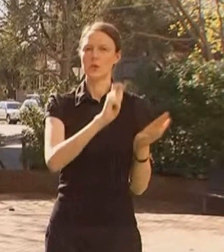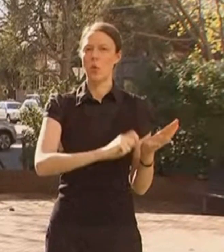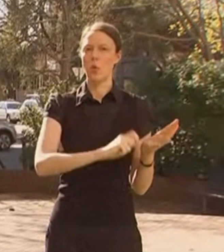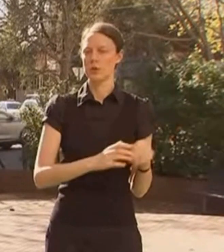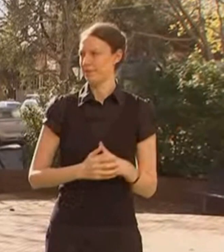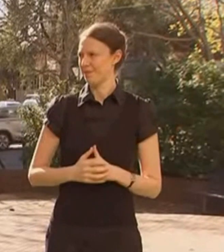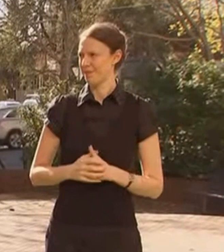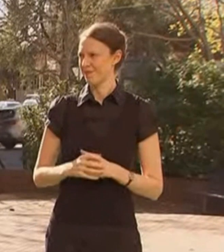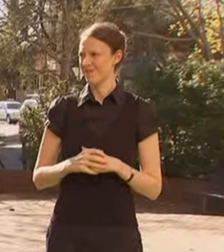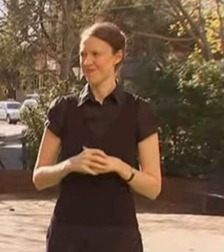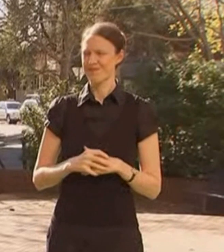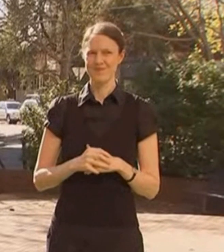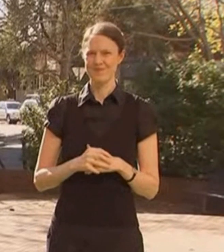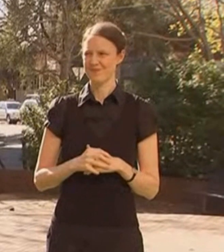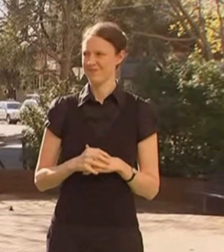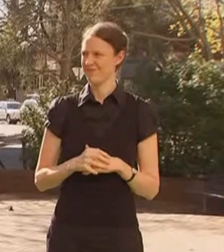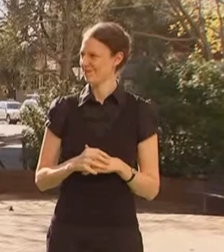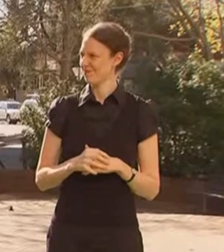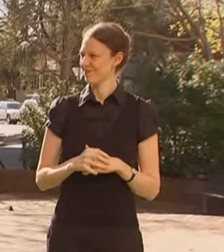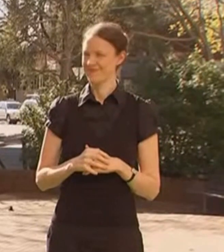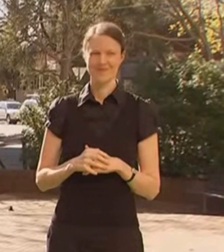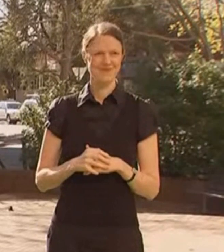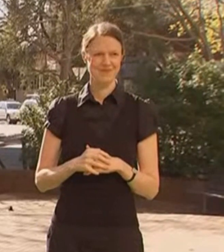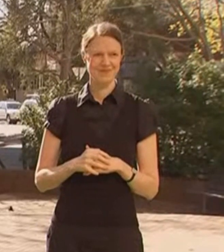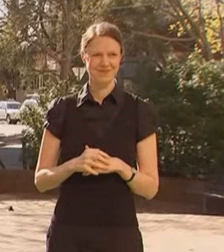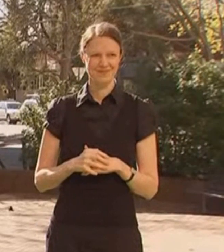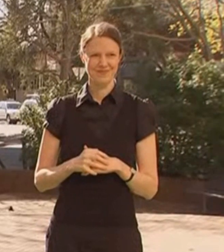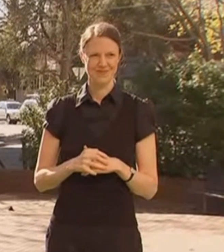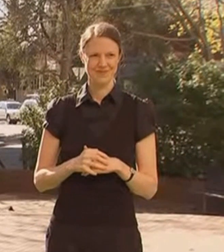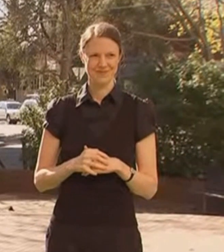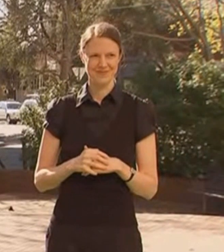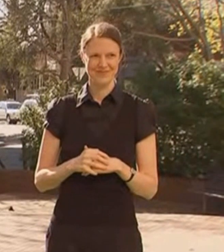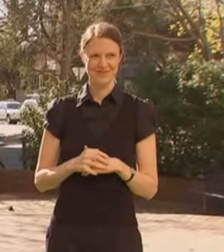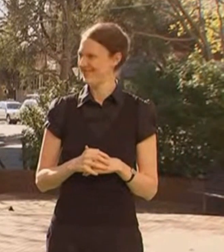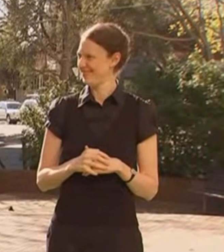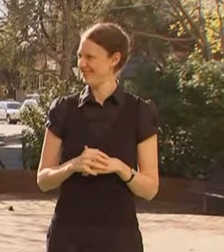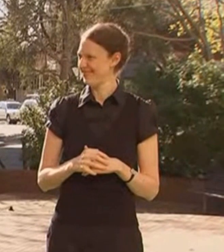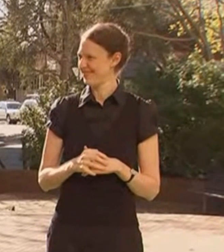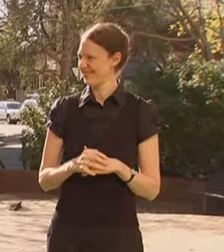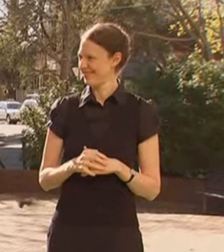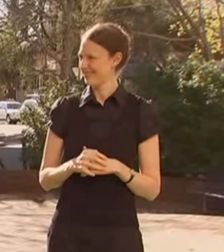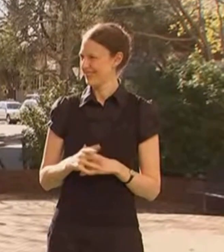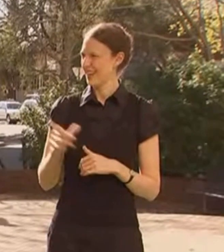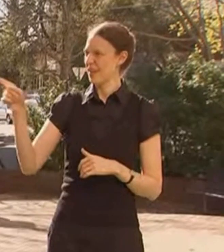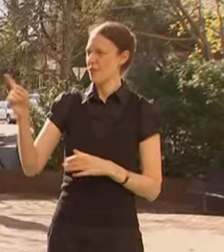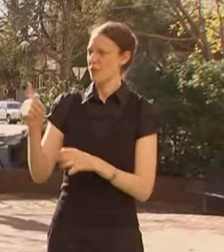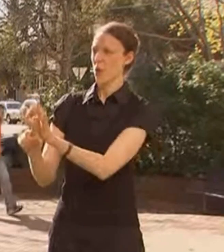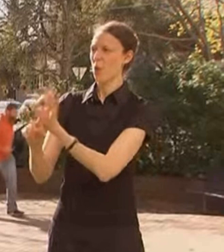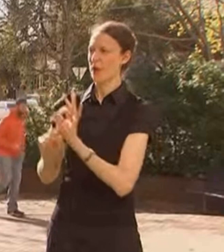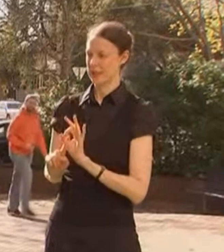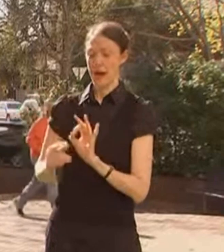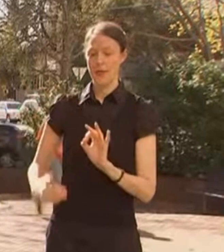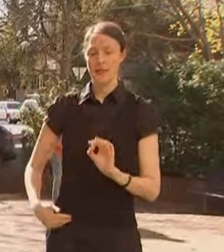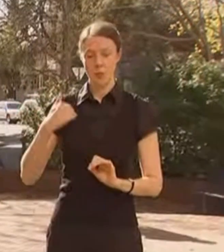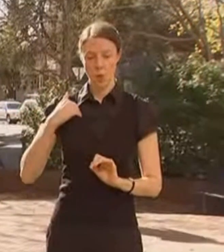police commissioner advised me that he did not feel confident the protesters would respect the health orders, or that it would